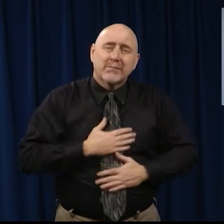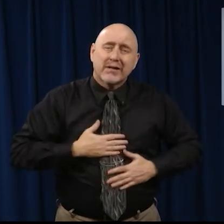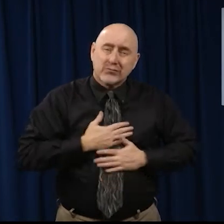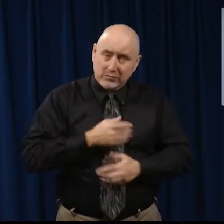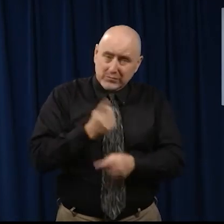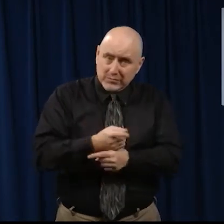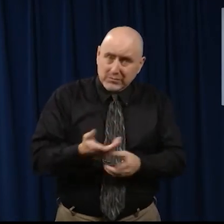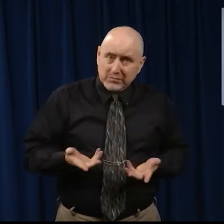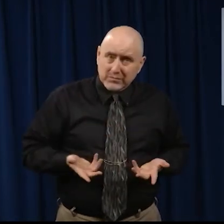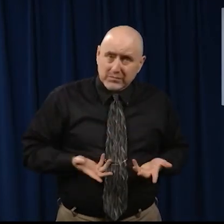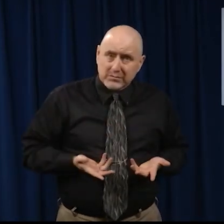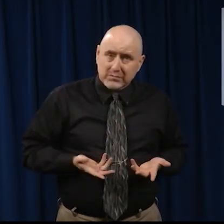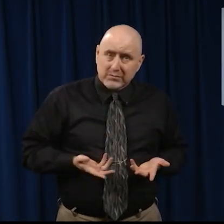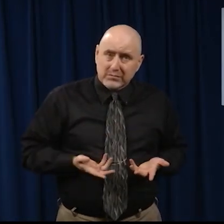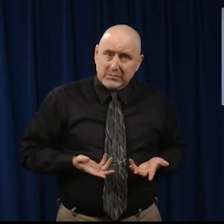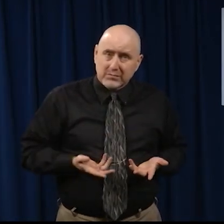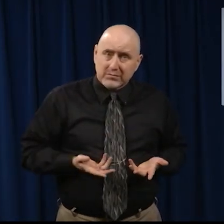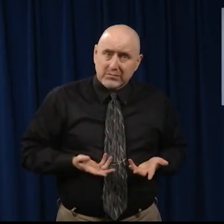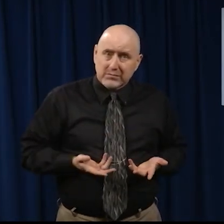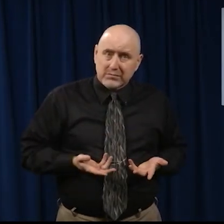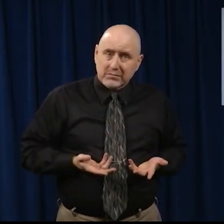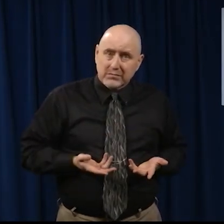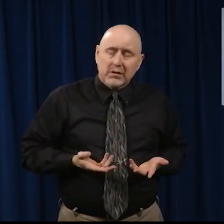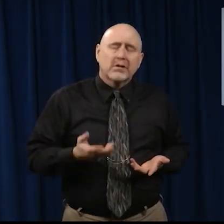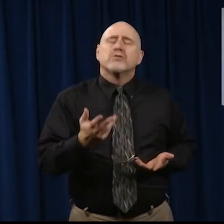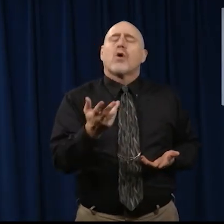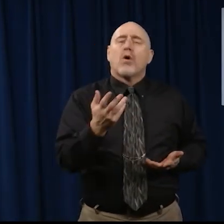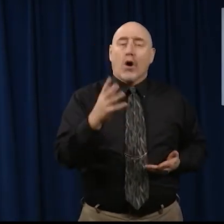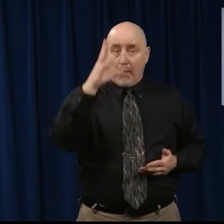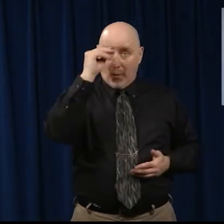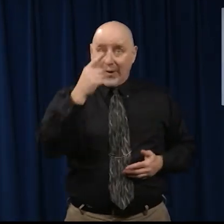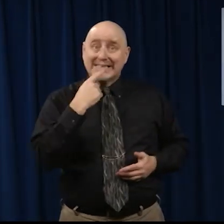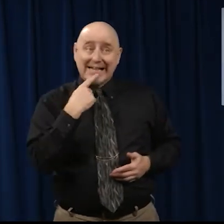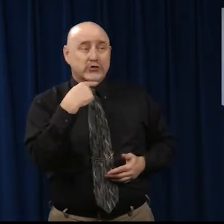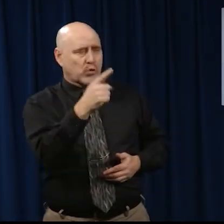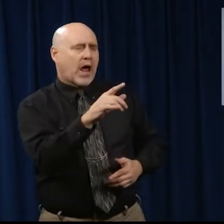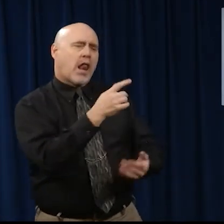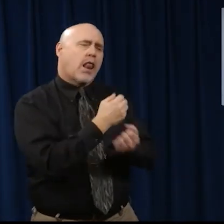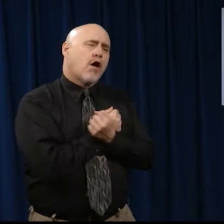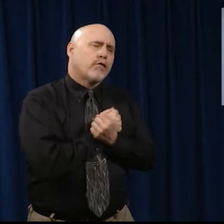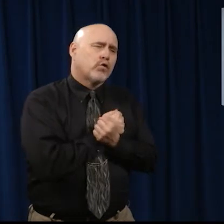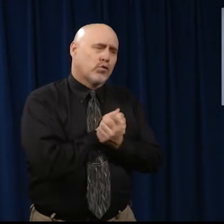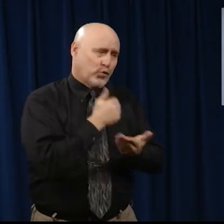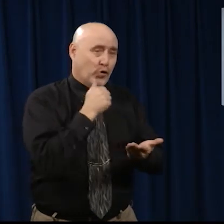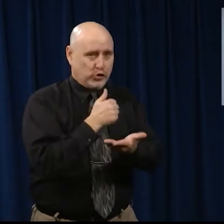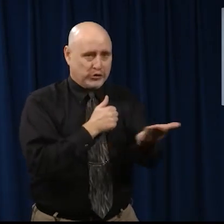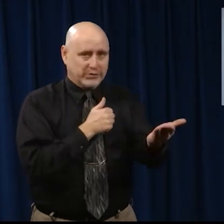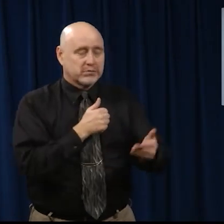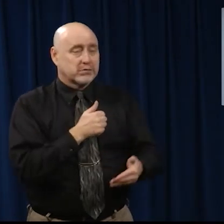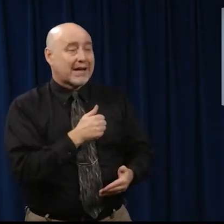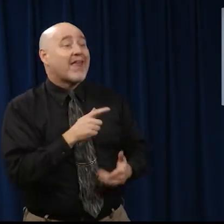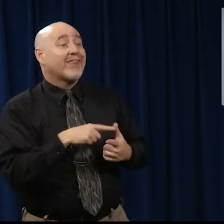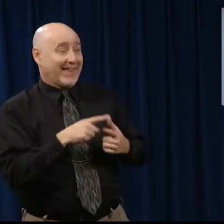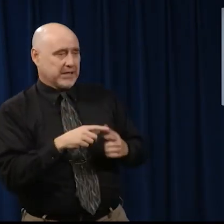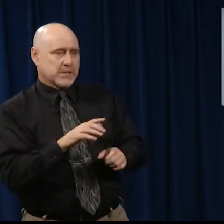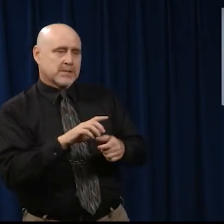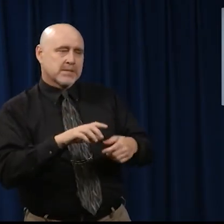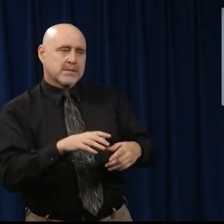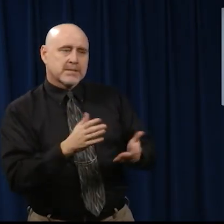few moments of physical pleasure. So when a boy says he loves you, girls, and then tries to